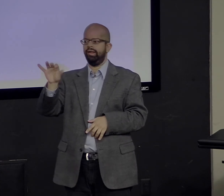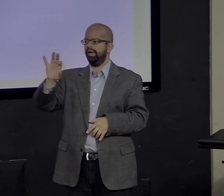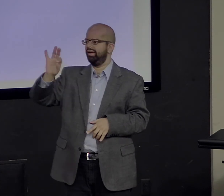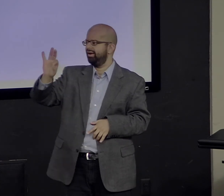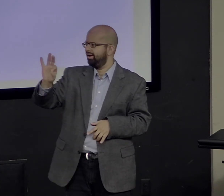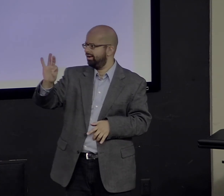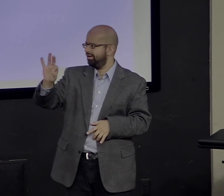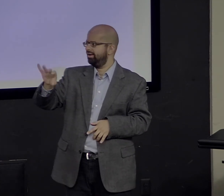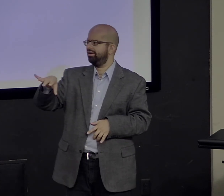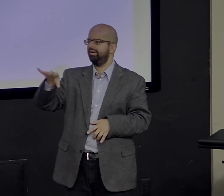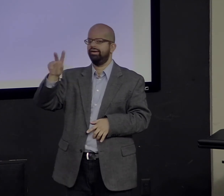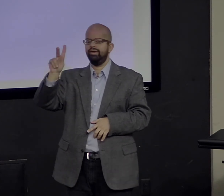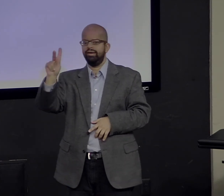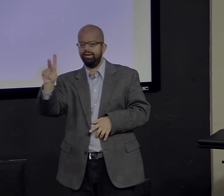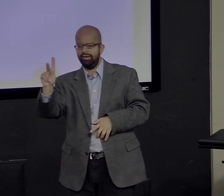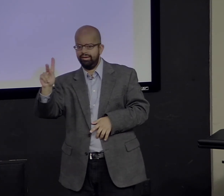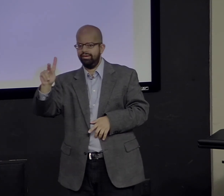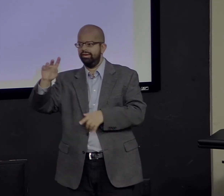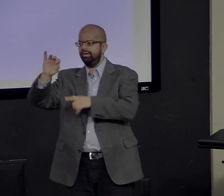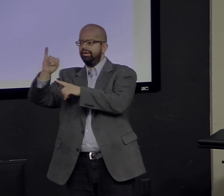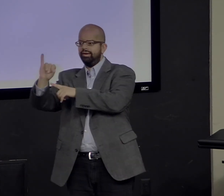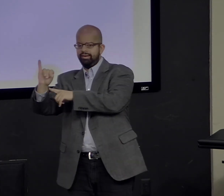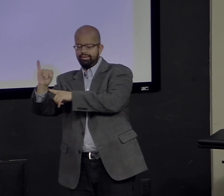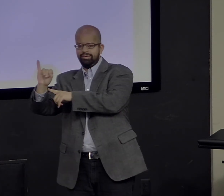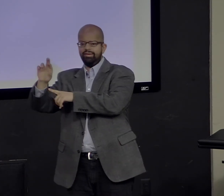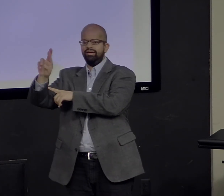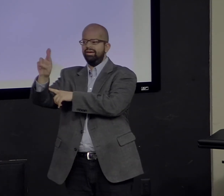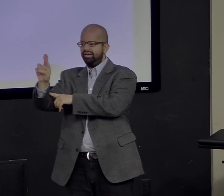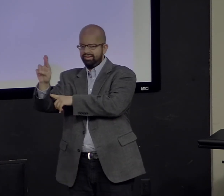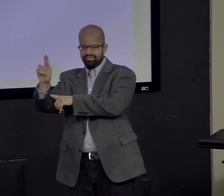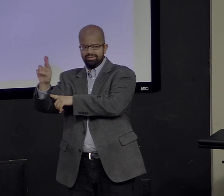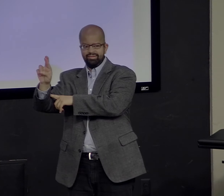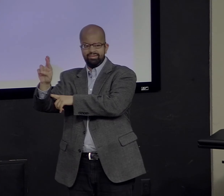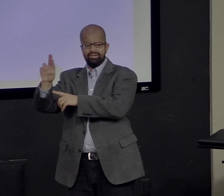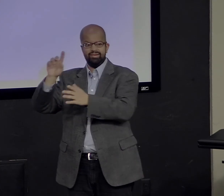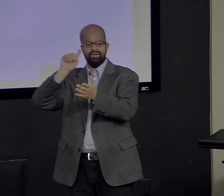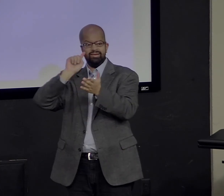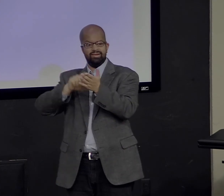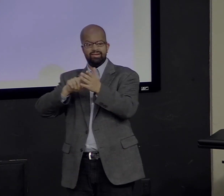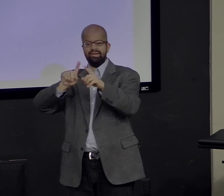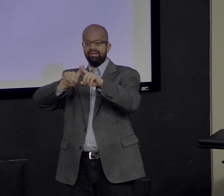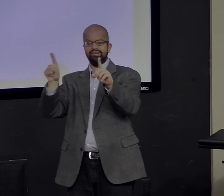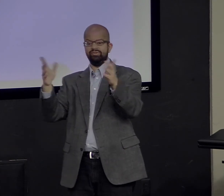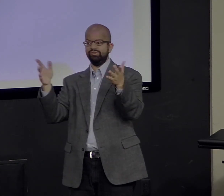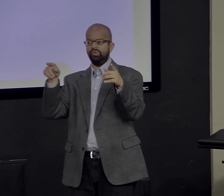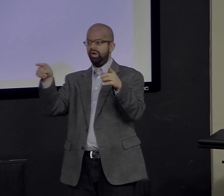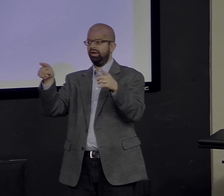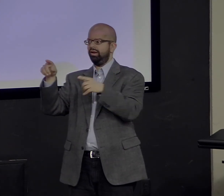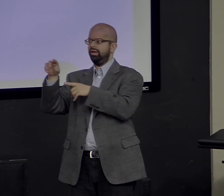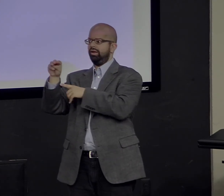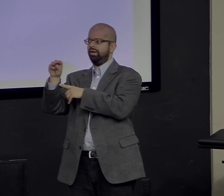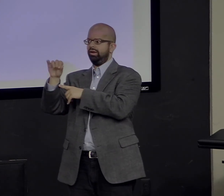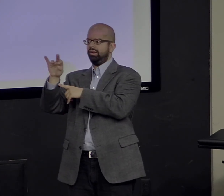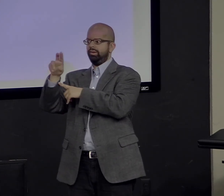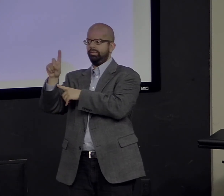would look like this, this, this, and here's one last example. Now the